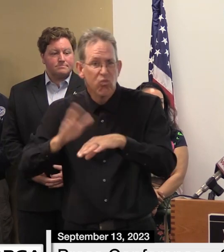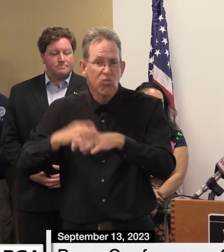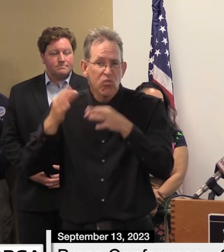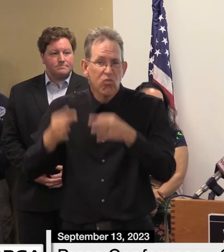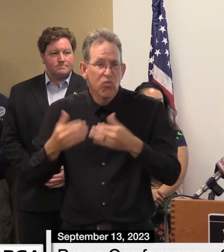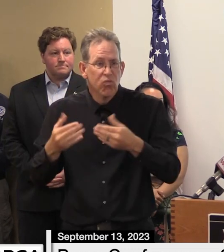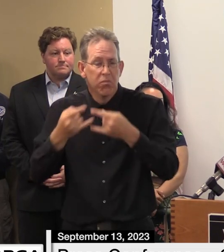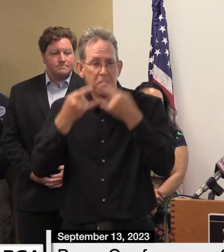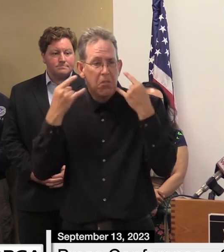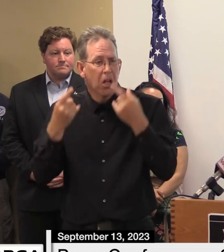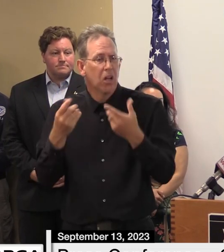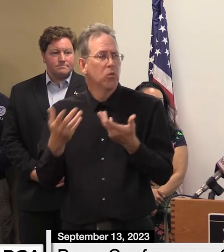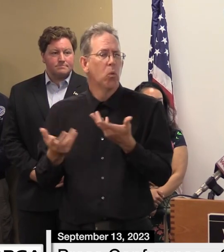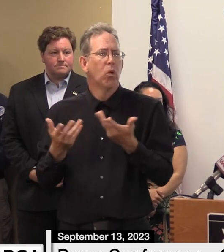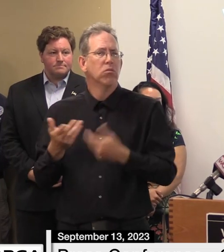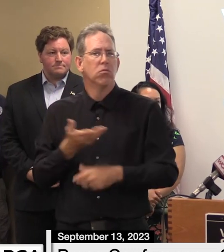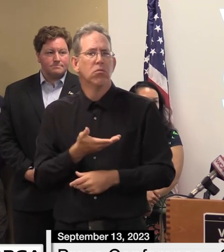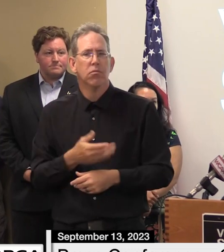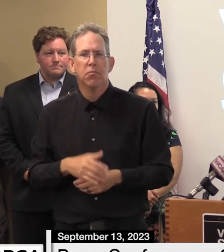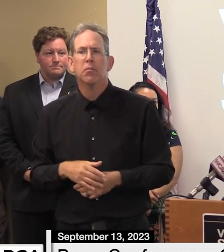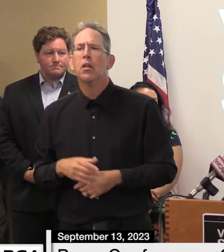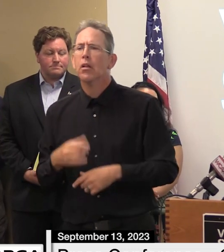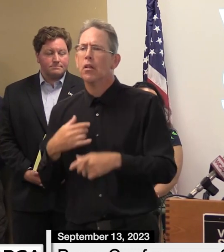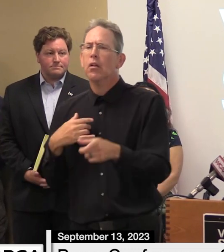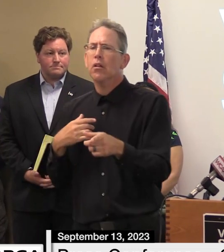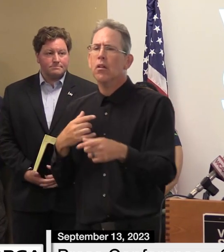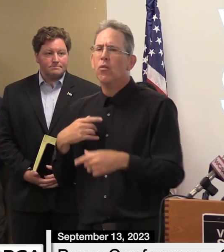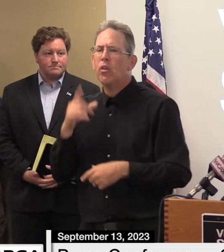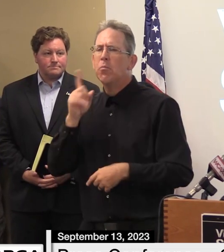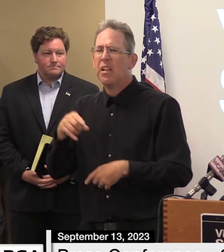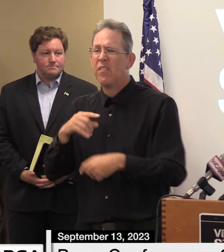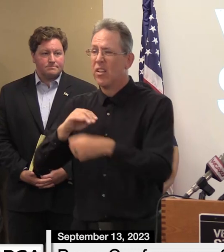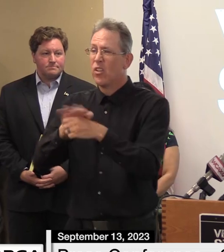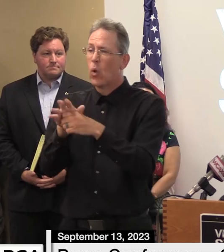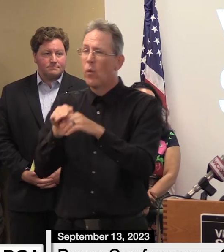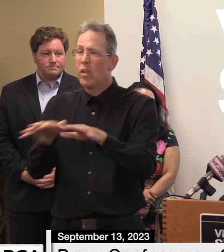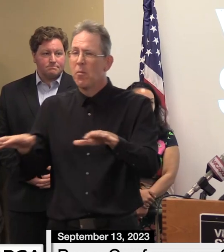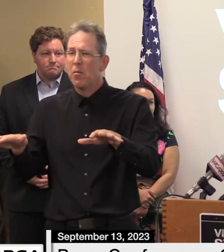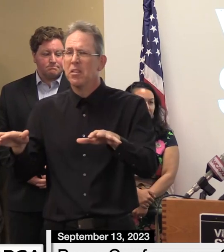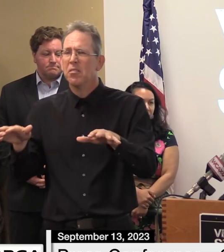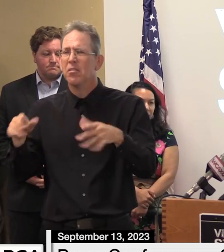We believe we went through the pandemic. We've been through a number of flu seasons.